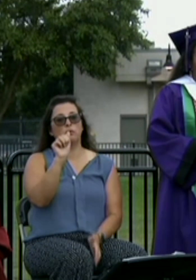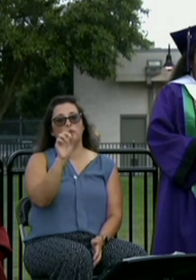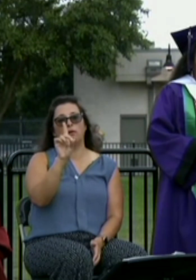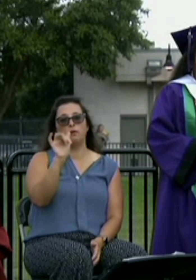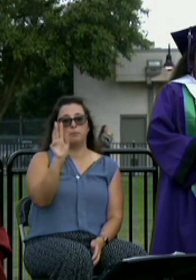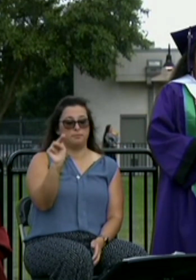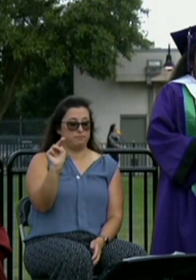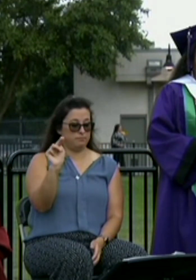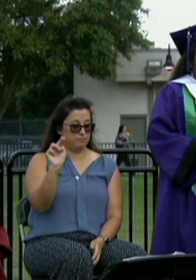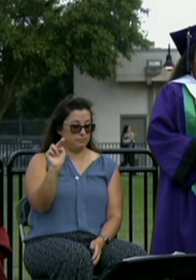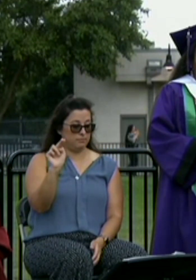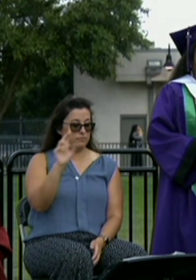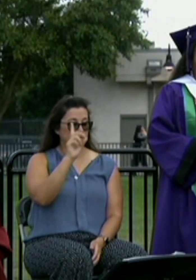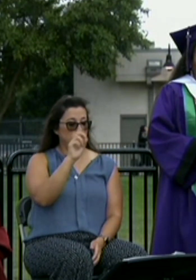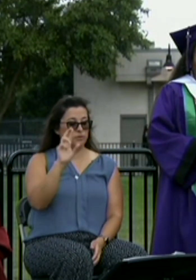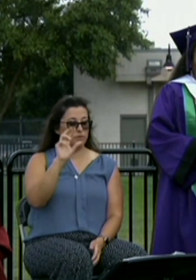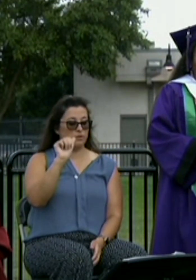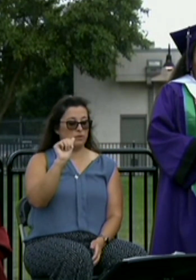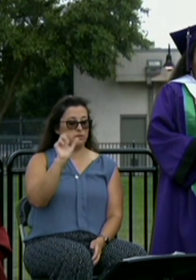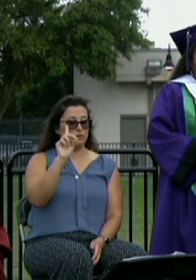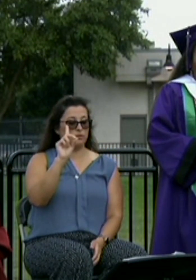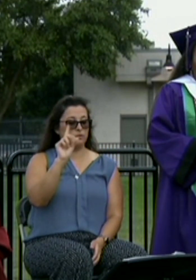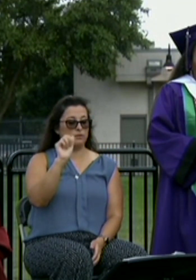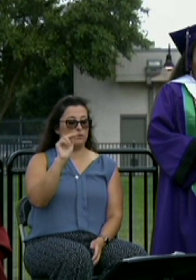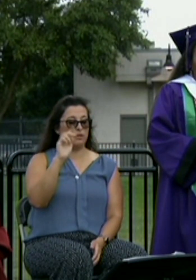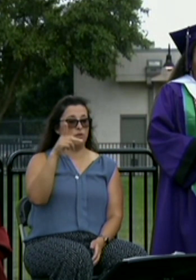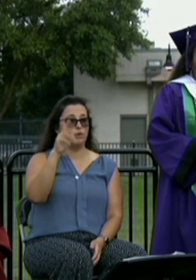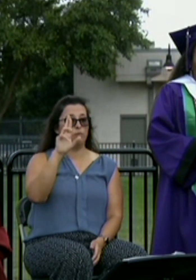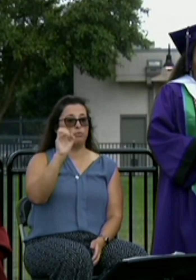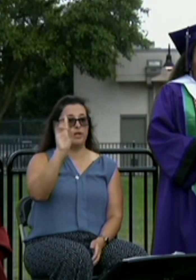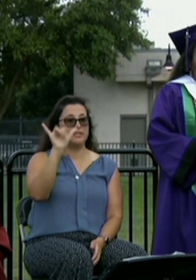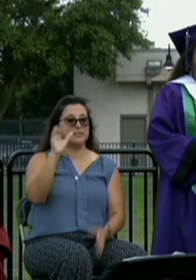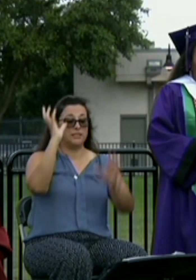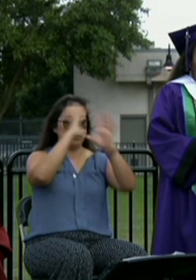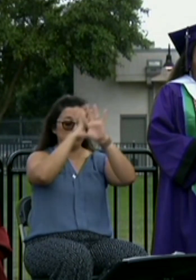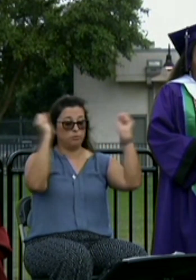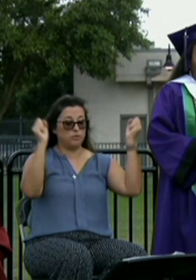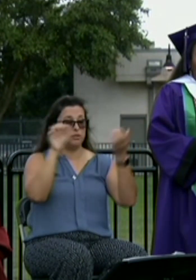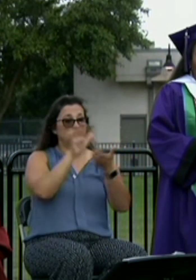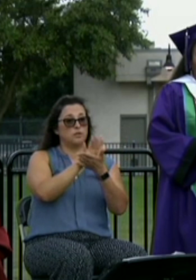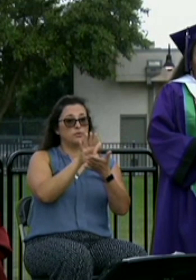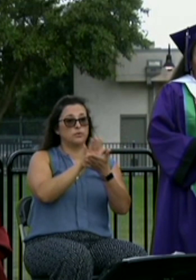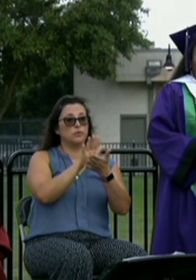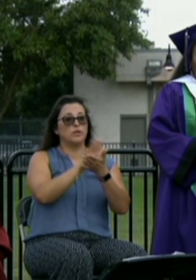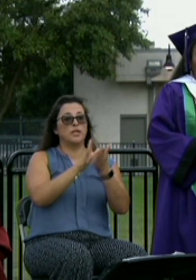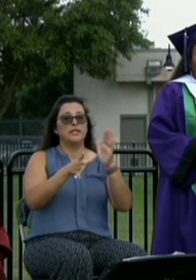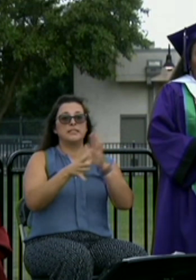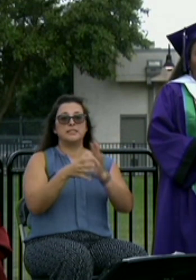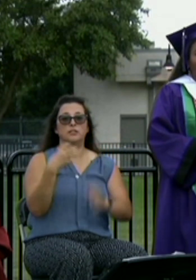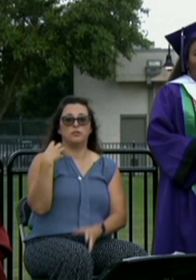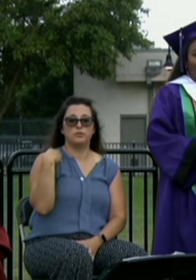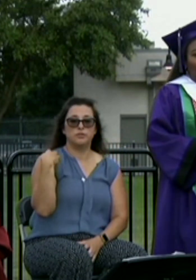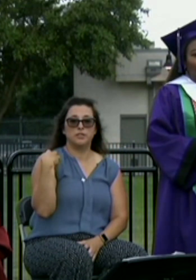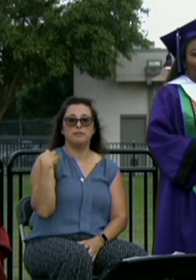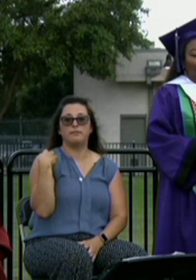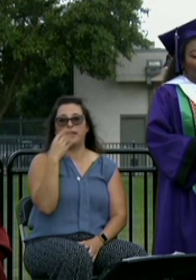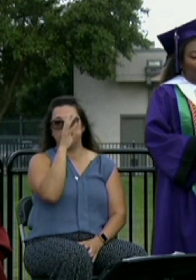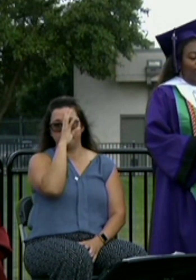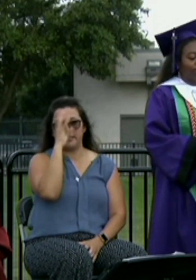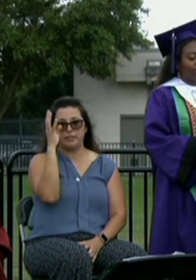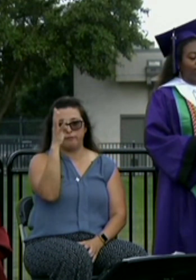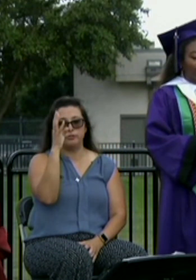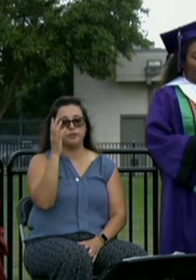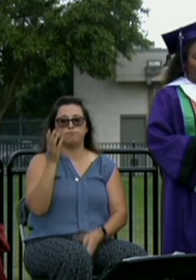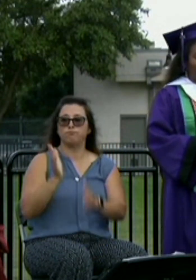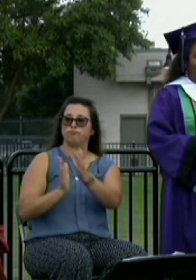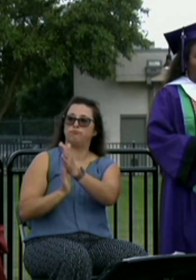Administration. Dr. Daniel Presley, Acting Superintendent of Schools, Senior Chief of Schools and Innovation.